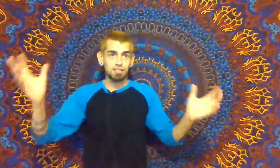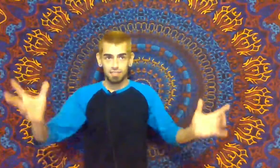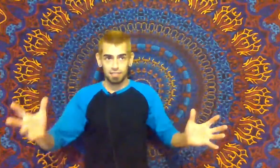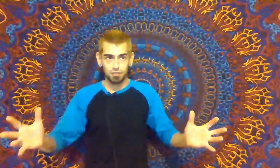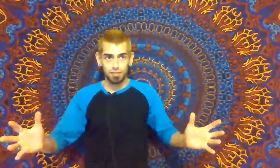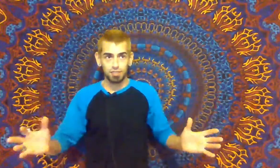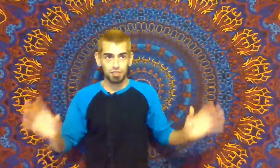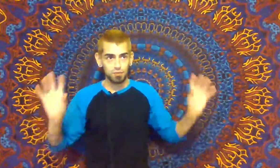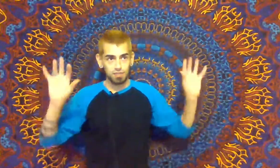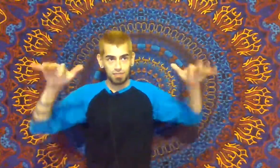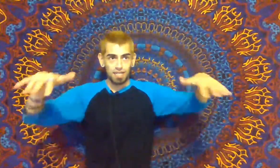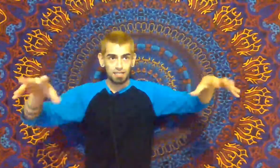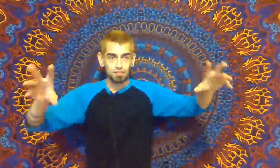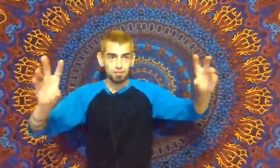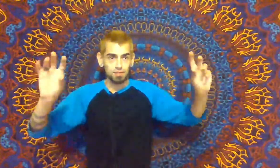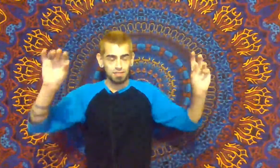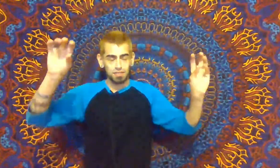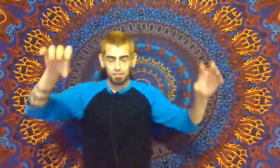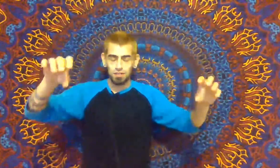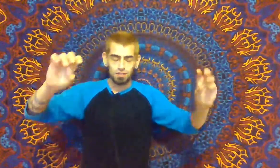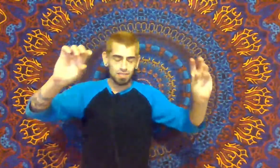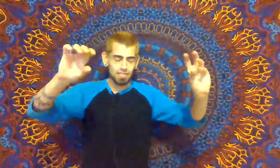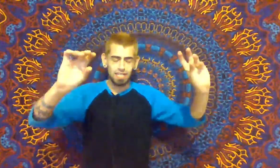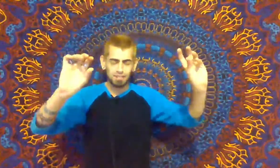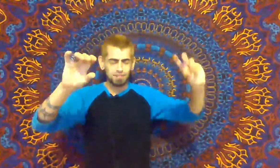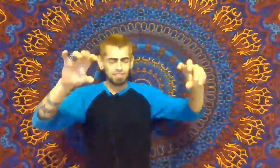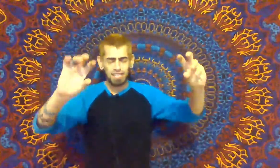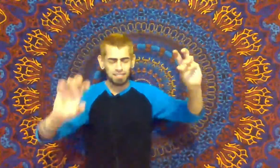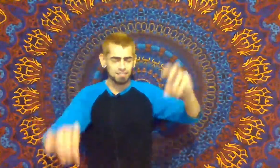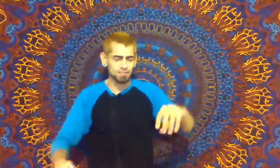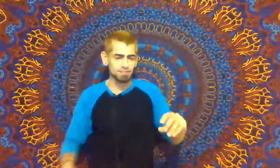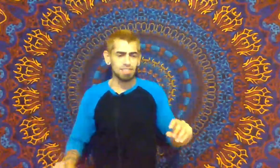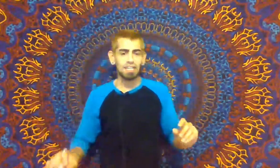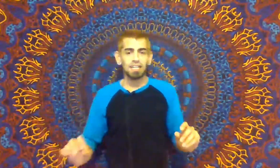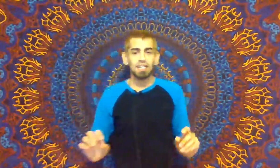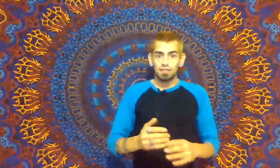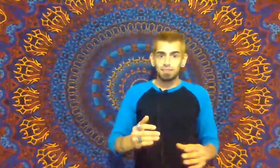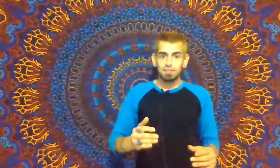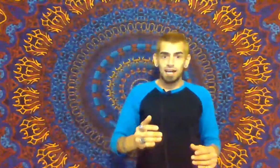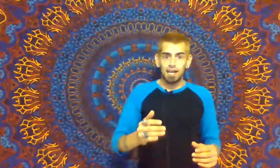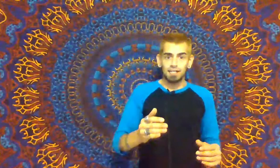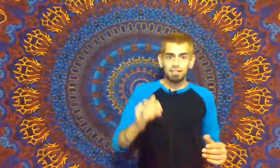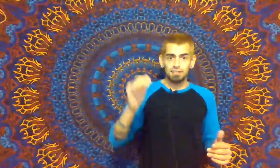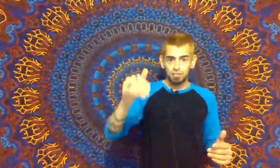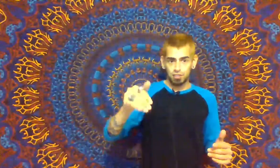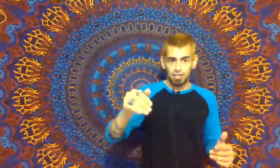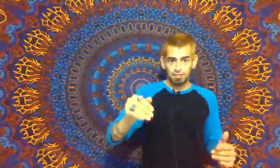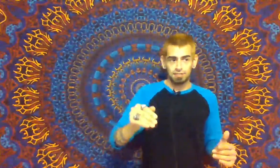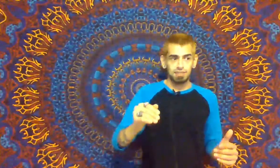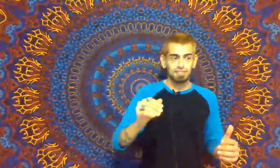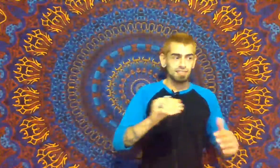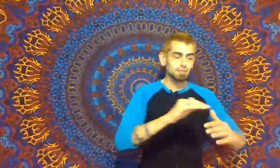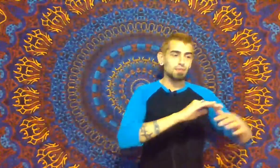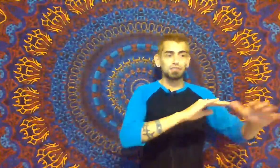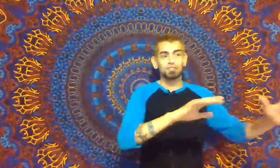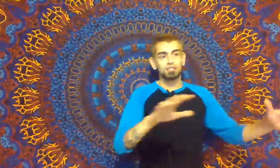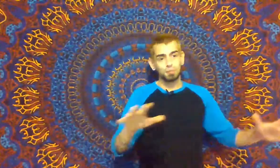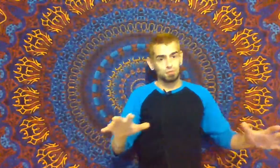disgusting creature with tentacles and claws at the end of its tentacles. Inside the shell, he sees a bunch of ships